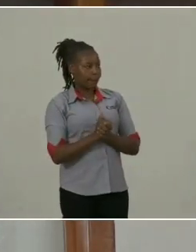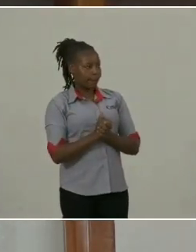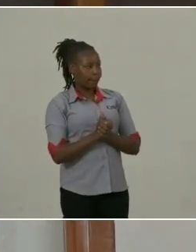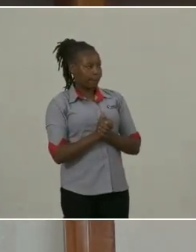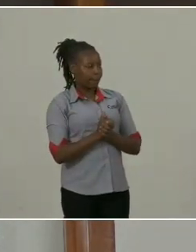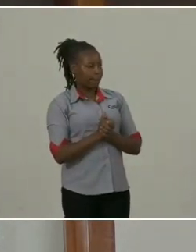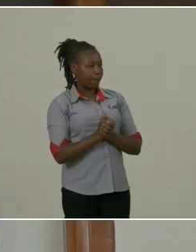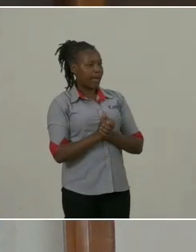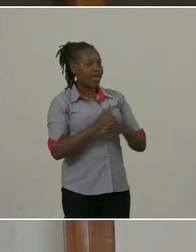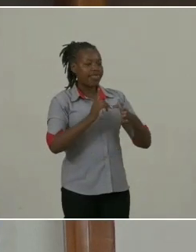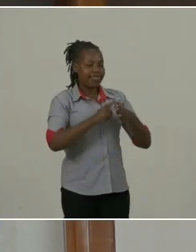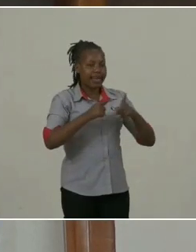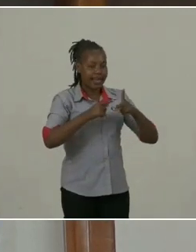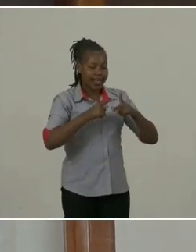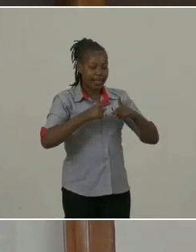and the process starts.